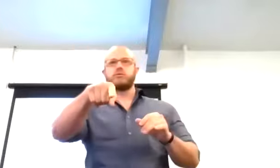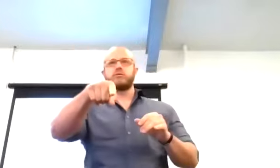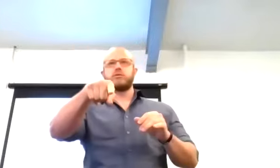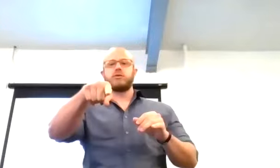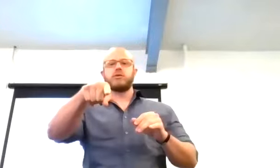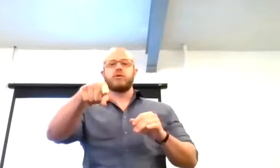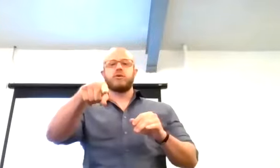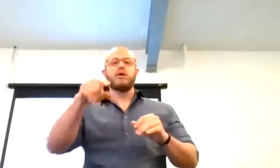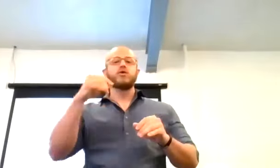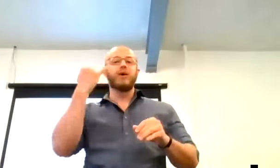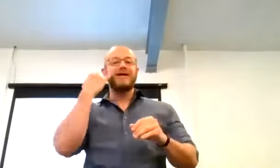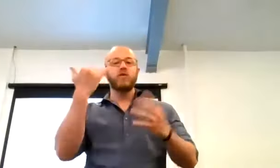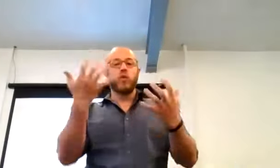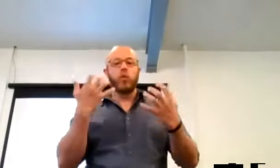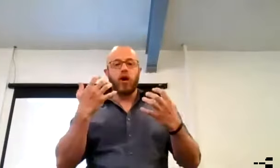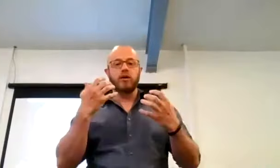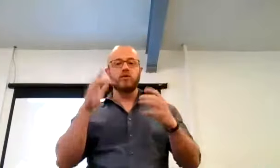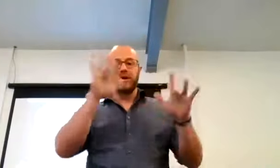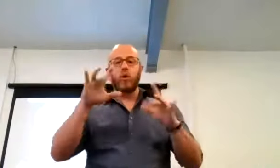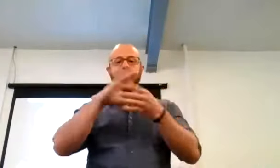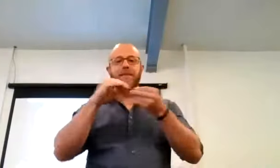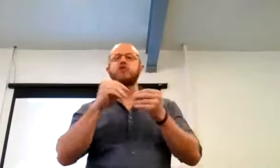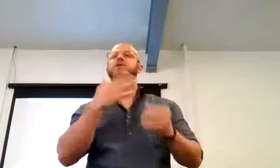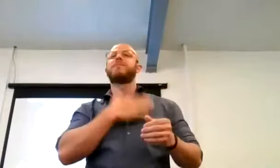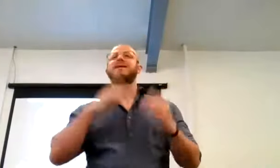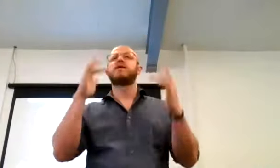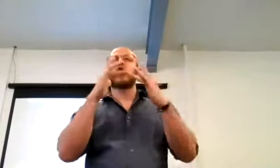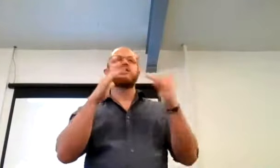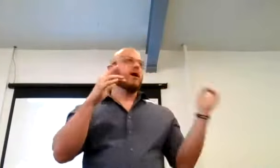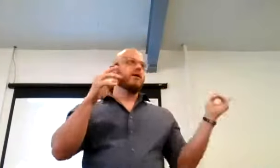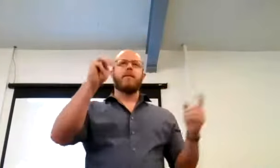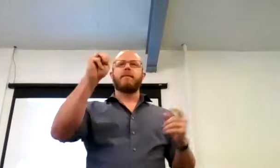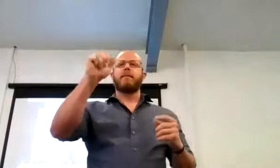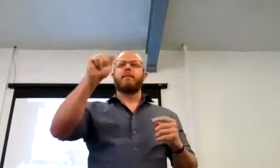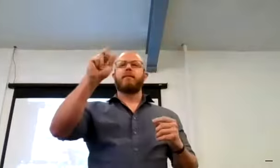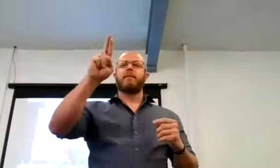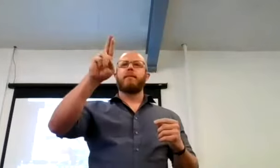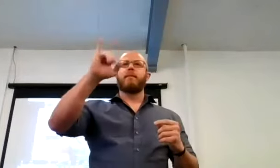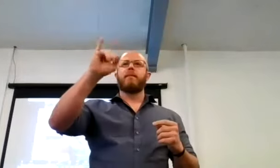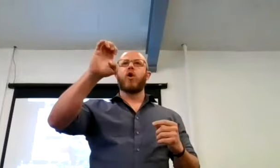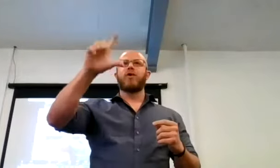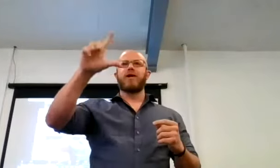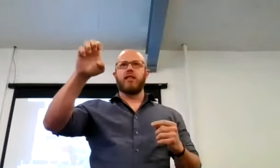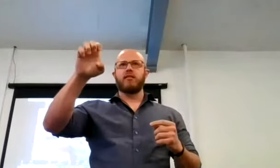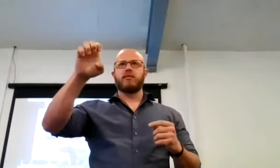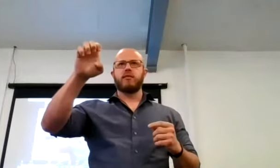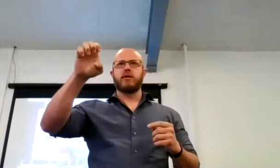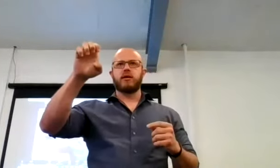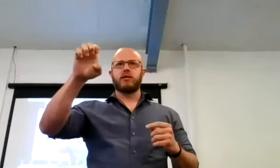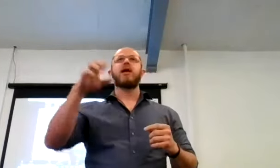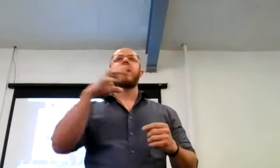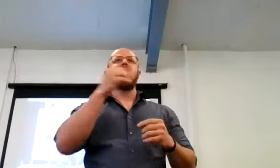And we will be recording, yes, that's correct. And if you want to recording, please contact Muriel, is that